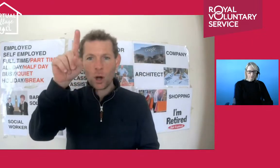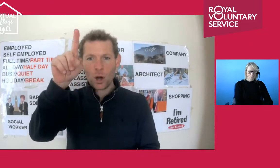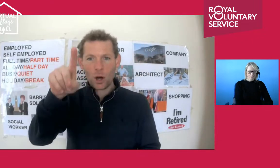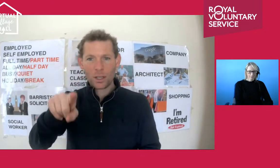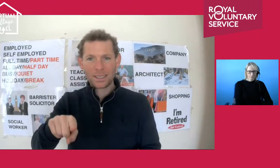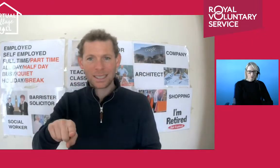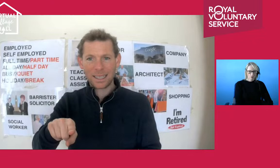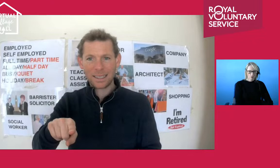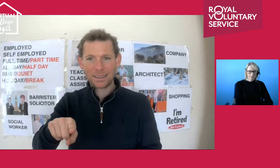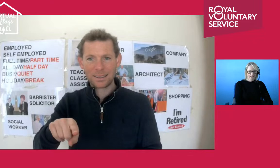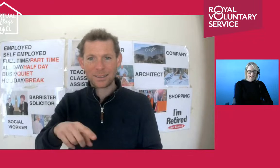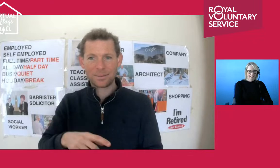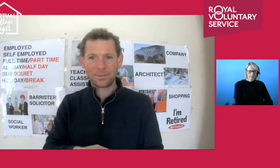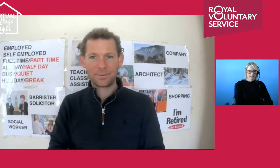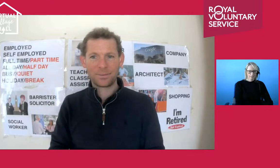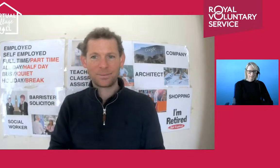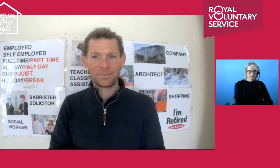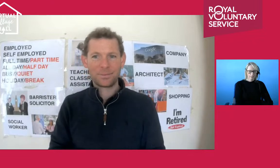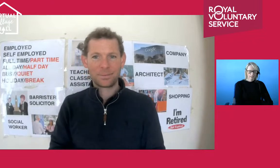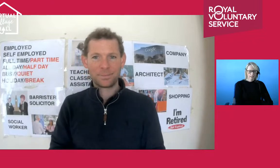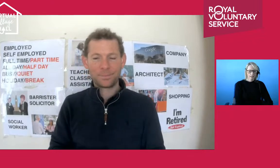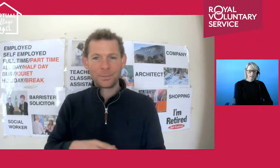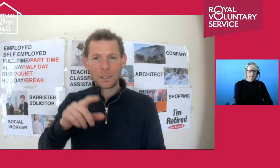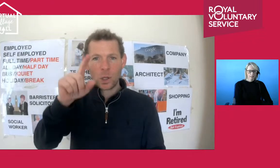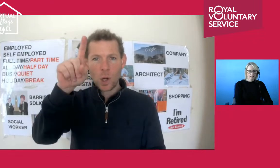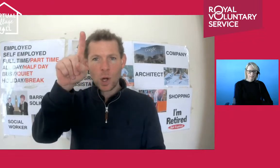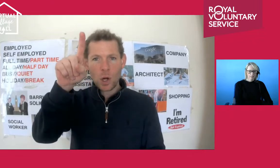Next one, all day.